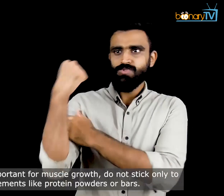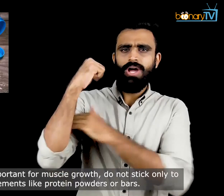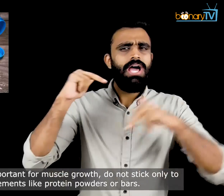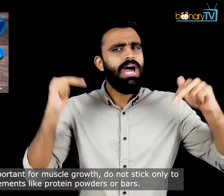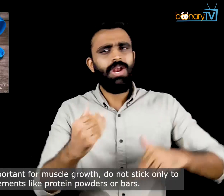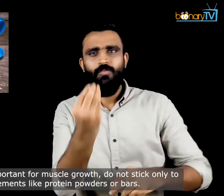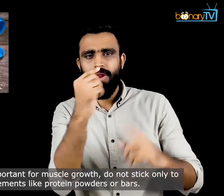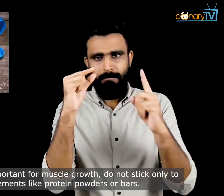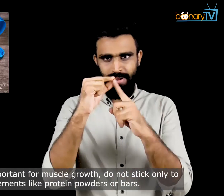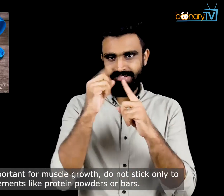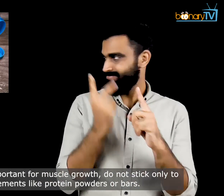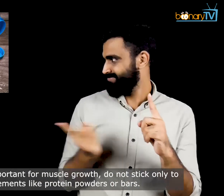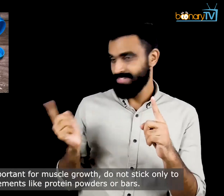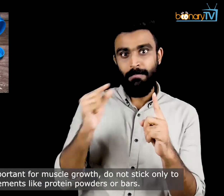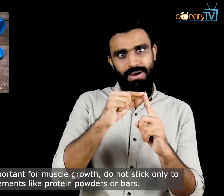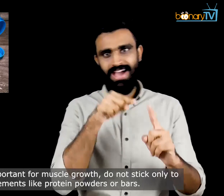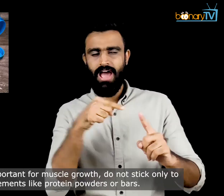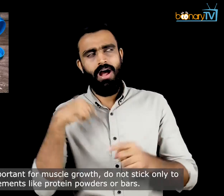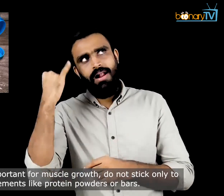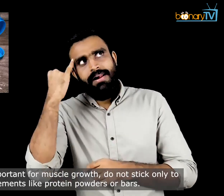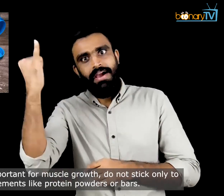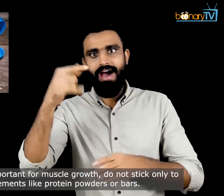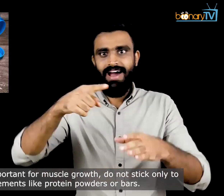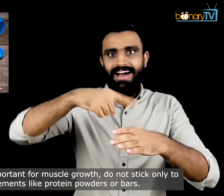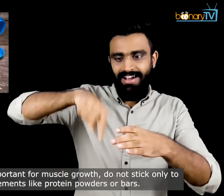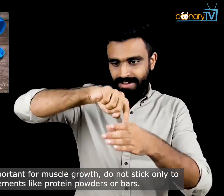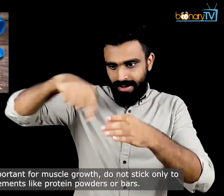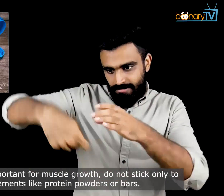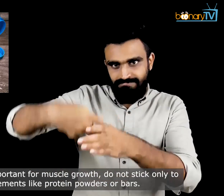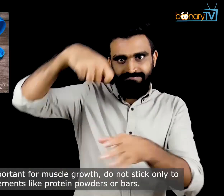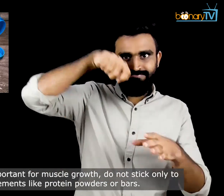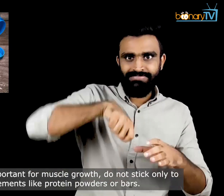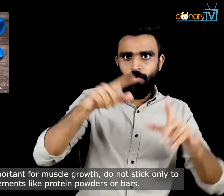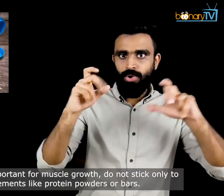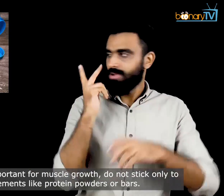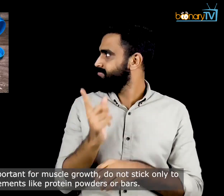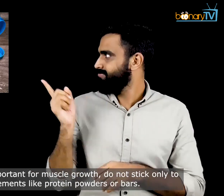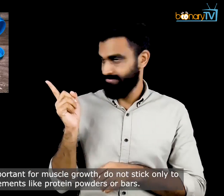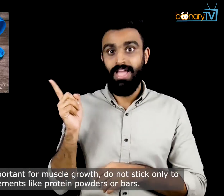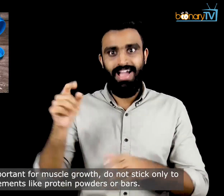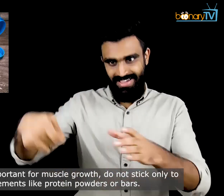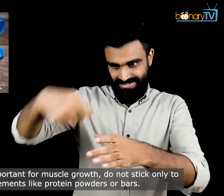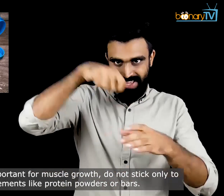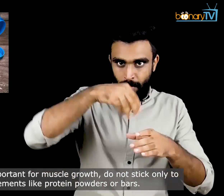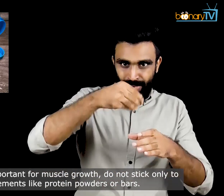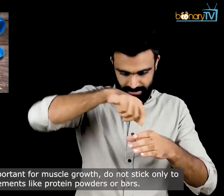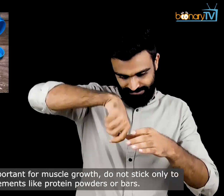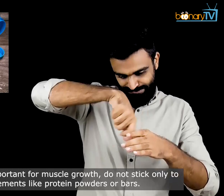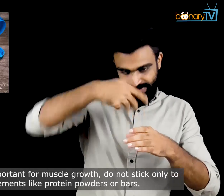since protein is important for muscle growth do not stick only to try supplements like protein